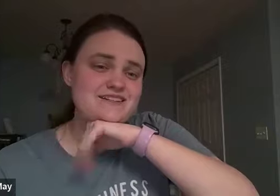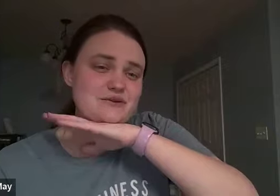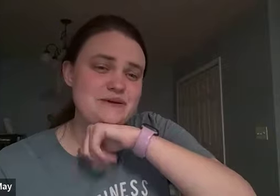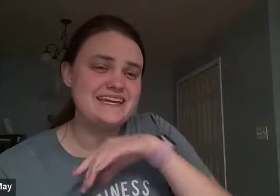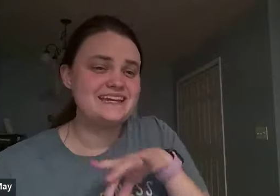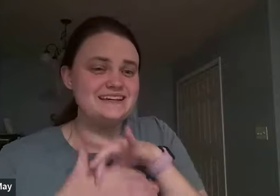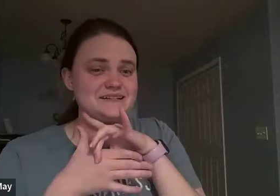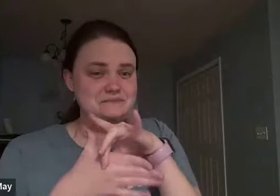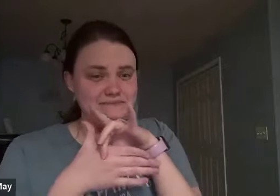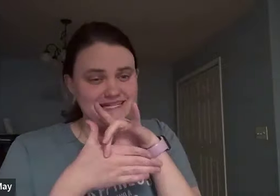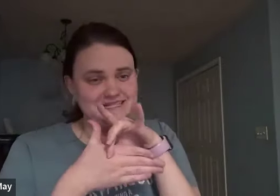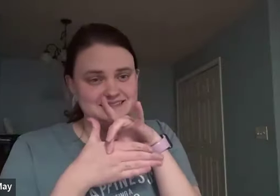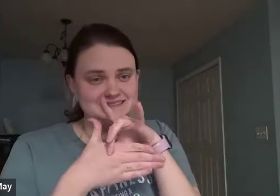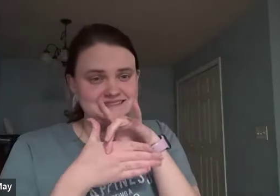So pig meat.